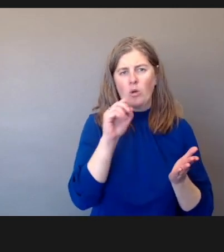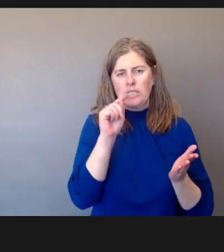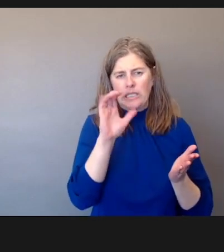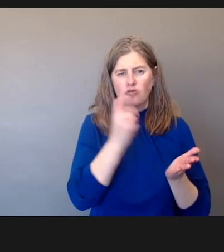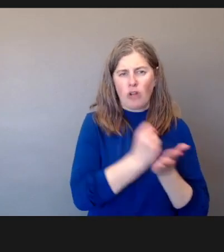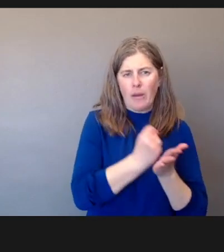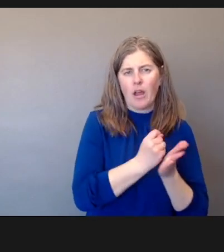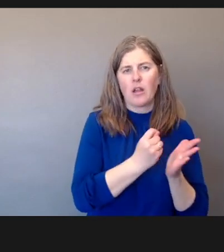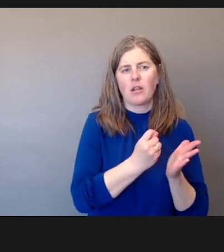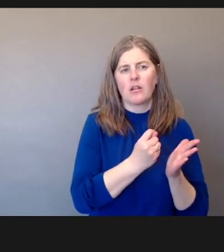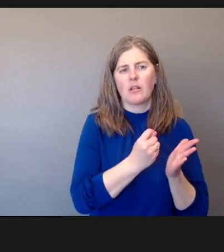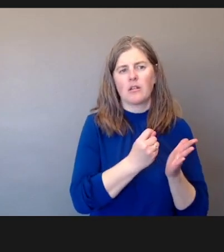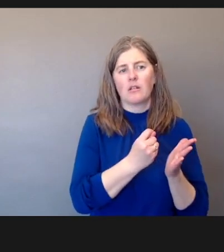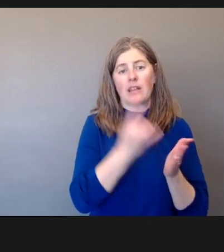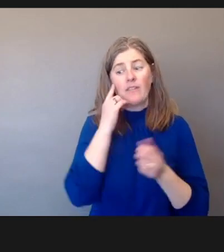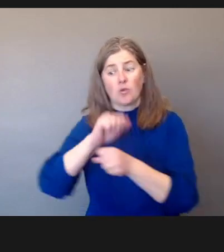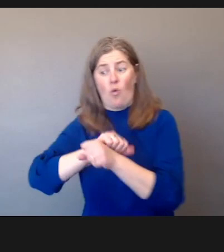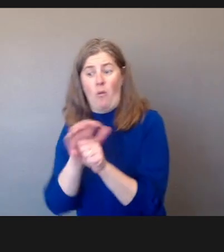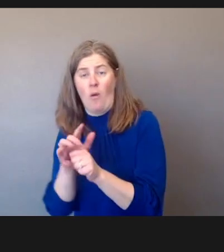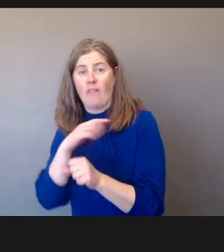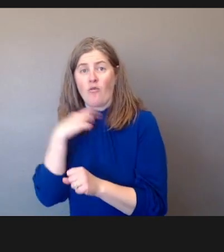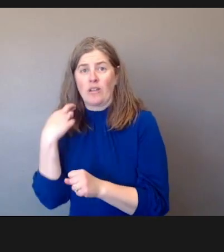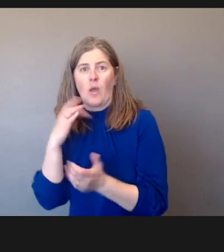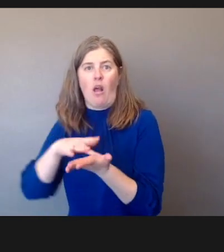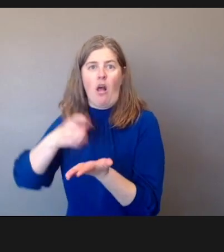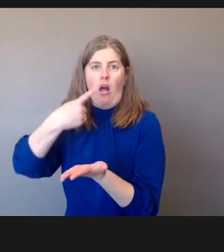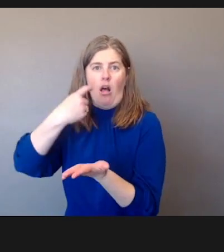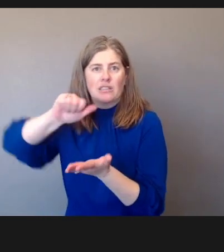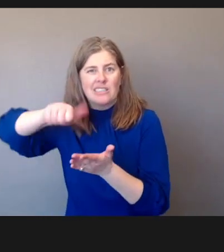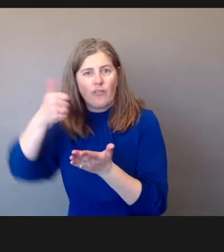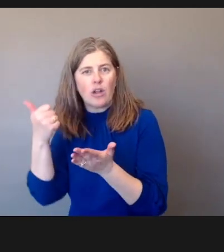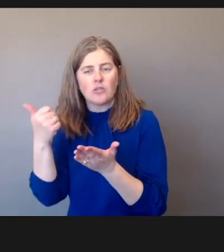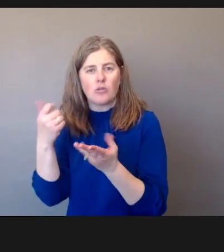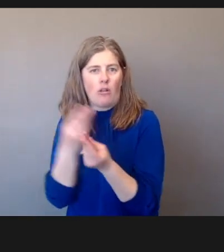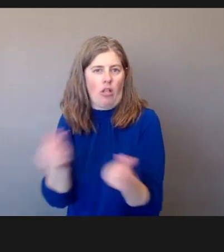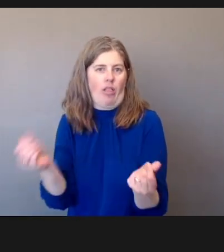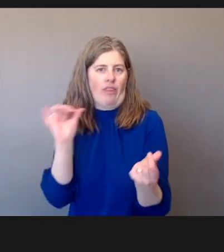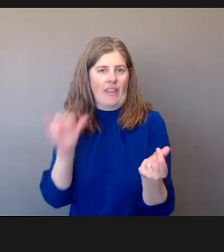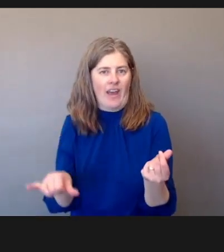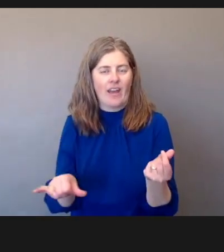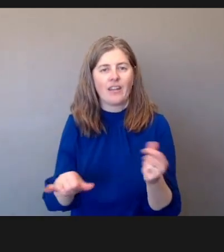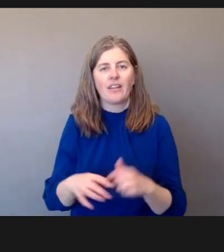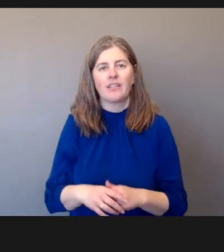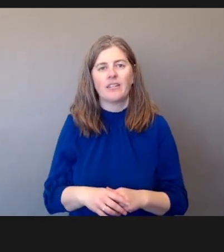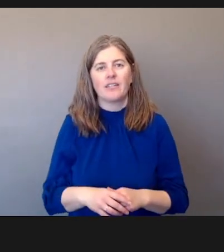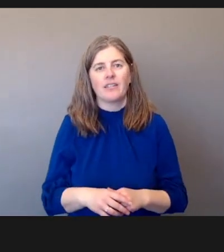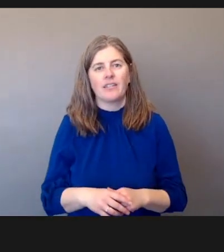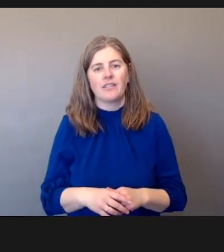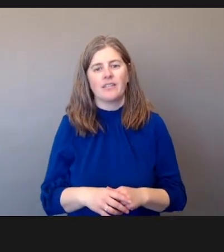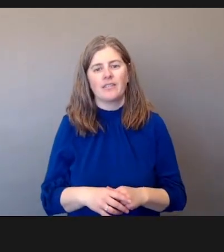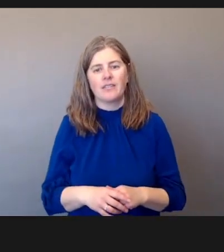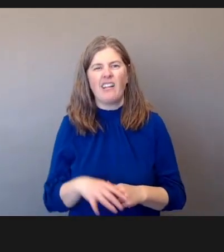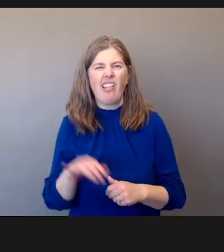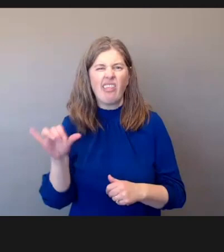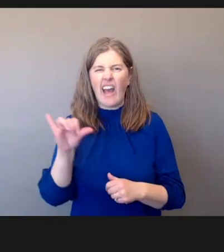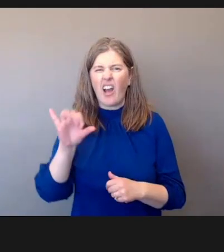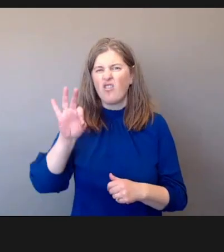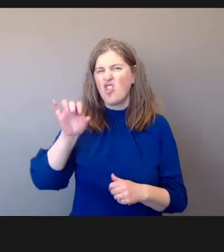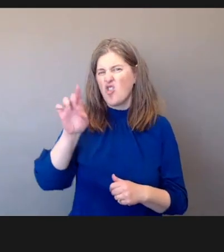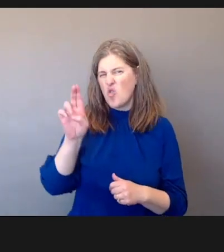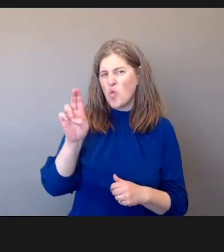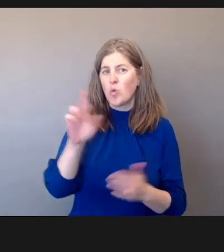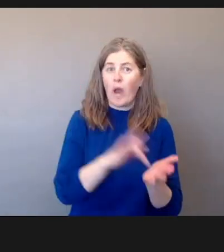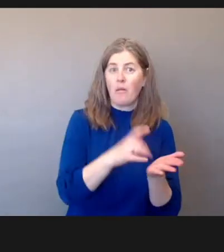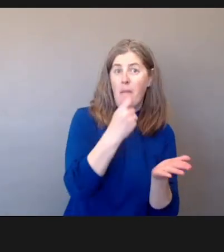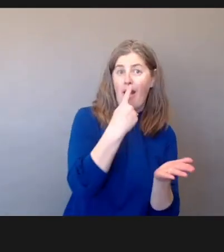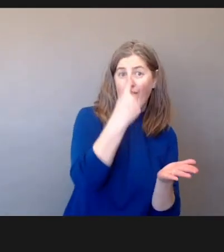treatment, or if it's coronavirus and we have risk factors, we take pills to knock it out. Then I think sort of like the flu, you can take now